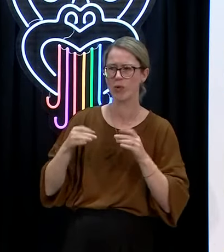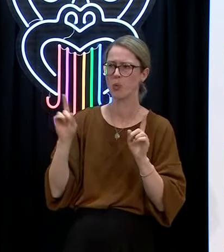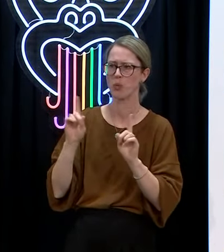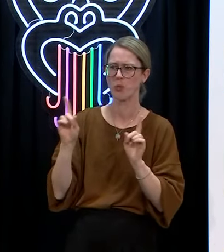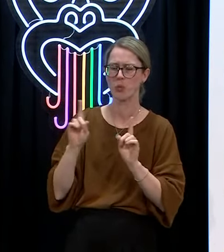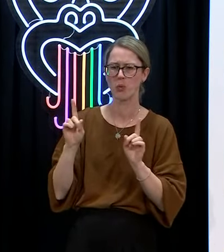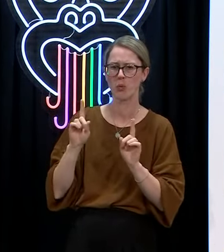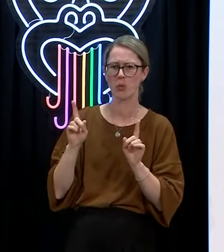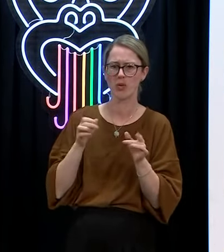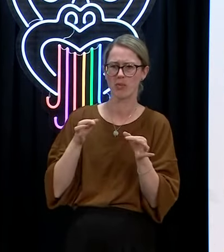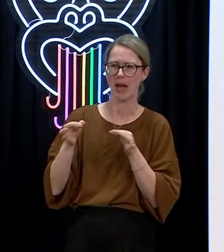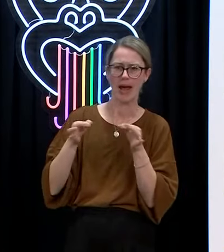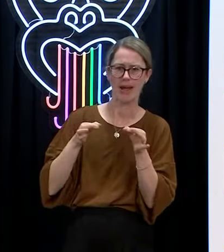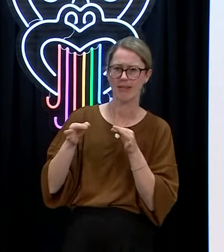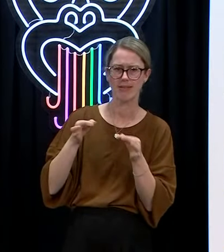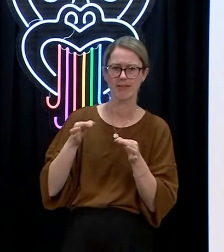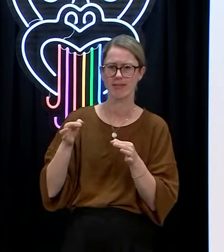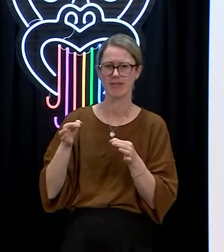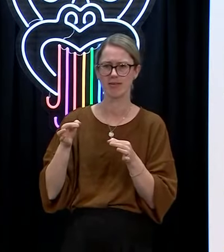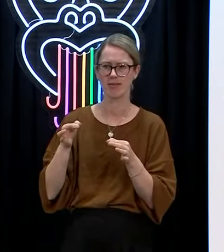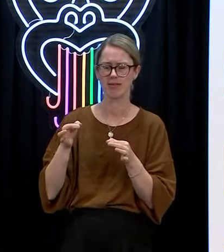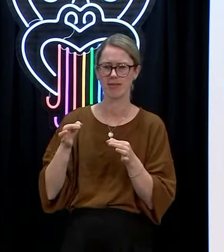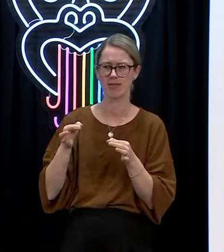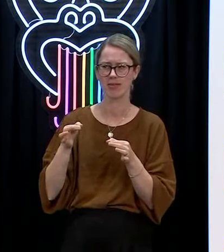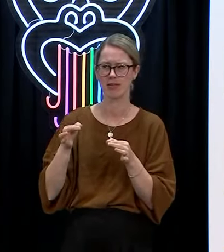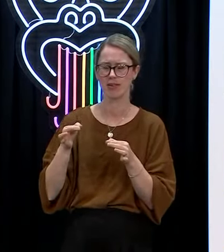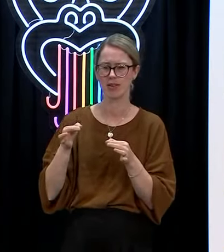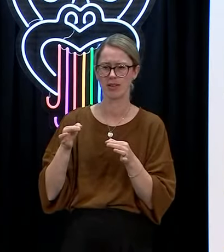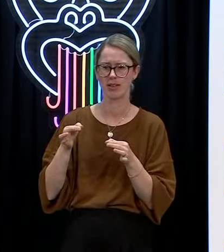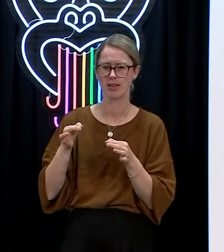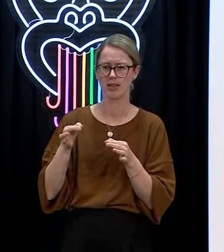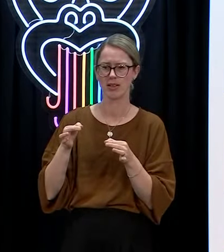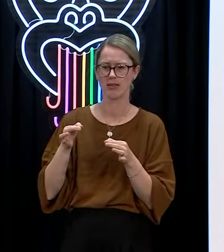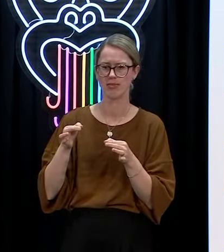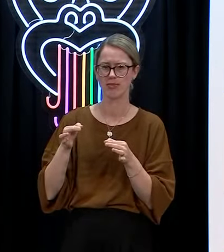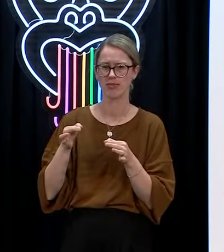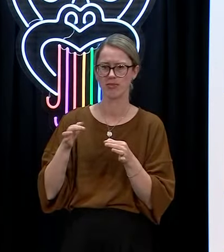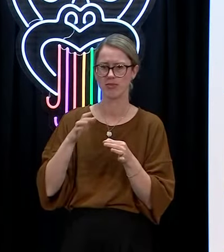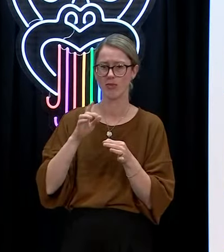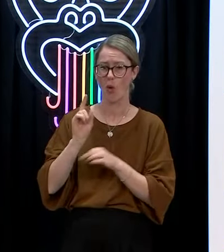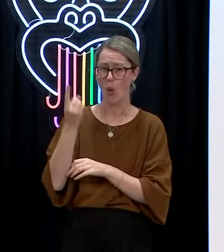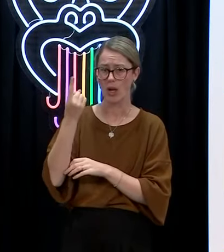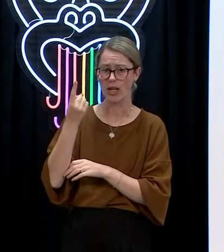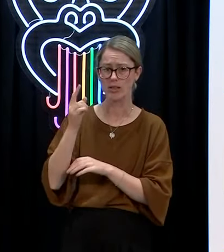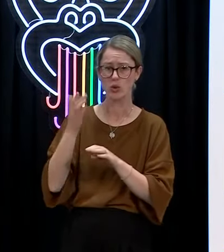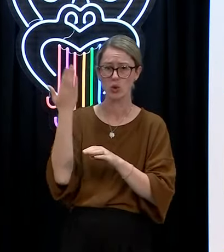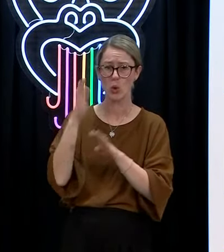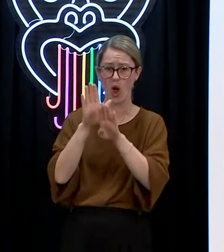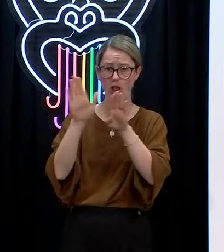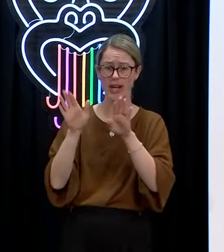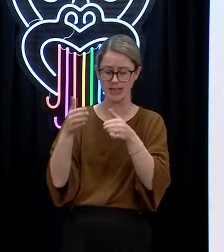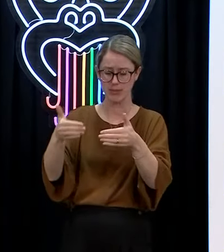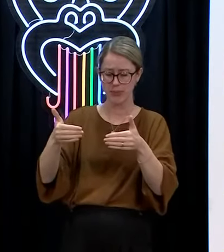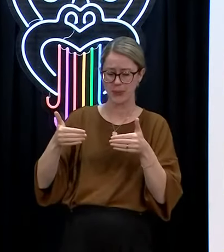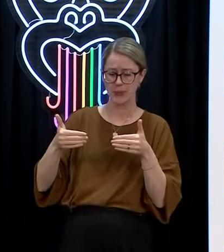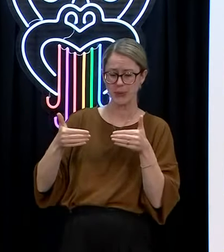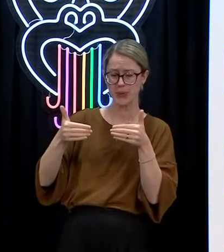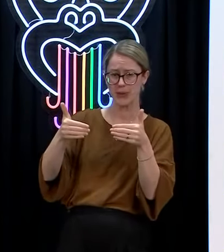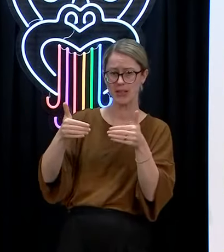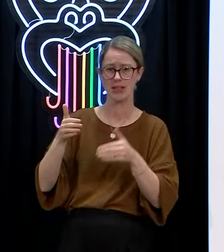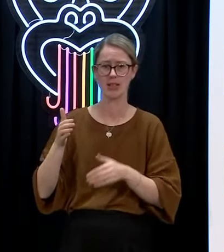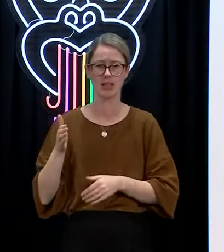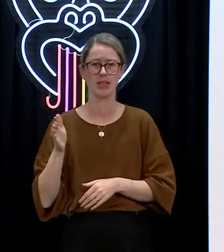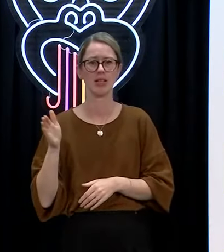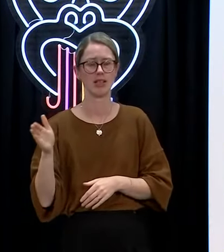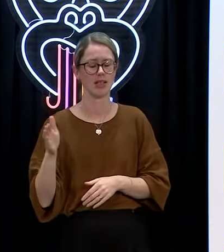What's the thinking behind that? Are you leaning away particularly one way or the other, particularly in Auckland, for what might happen with school holidays? Look, I'm working